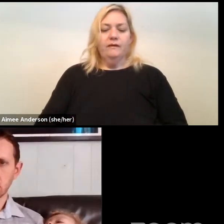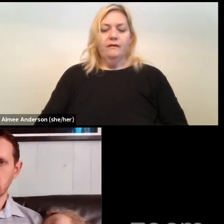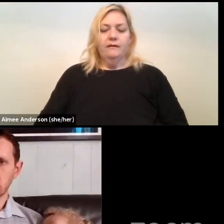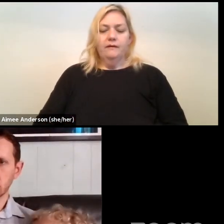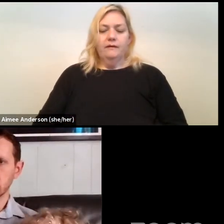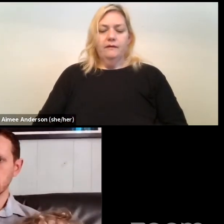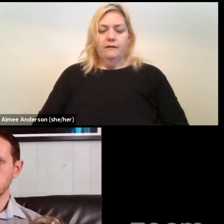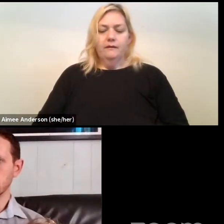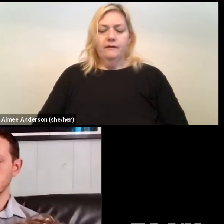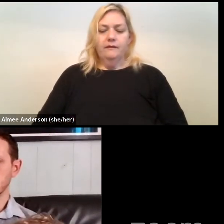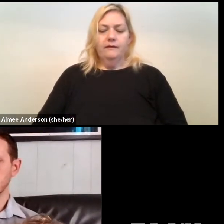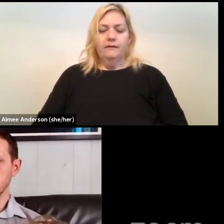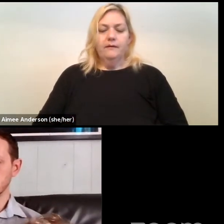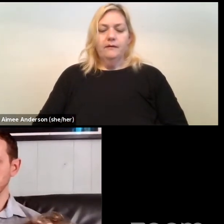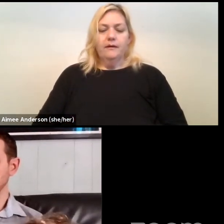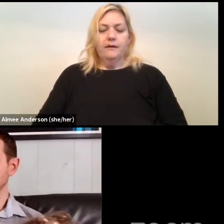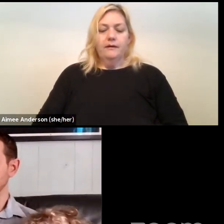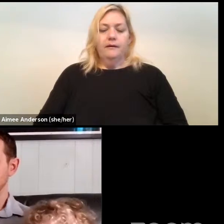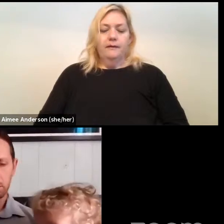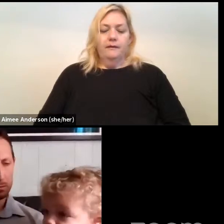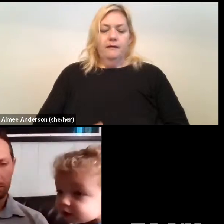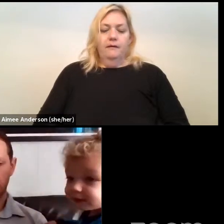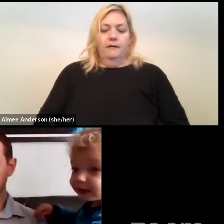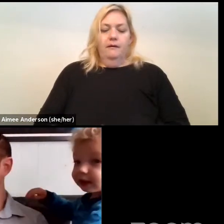Okay, Mr. Laurie.